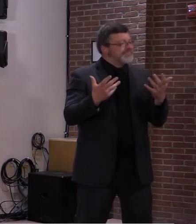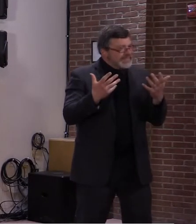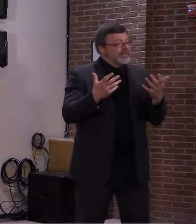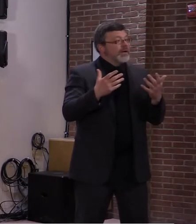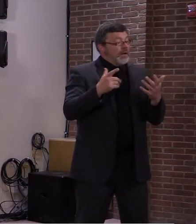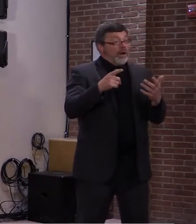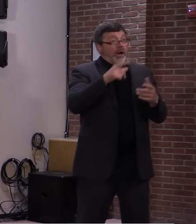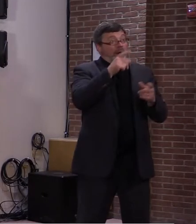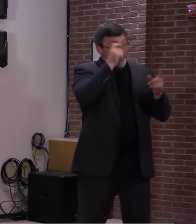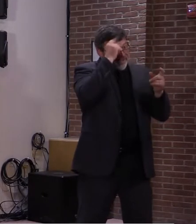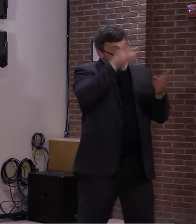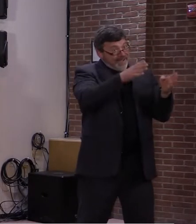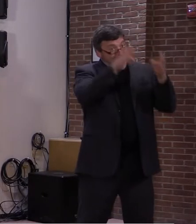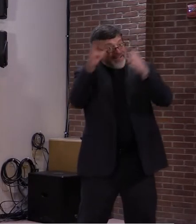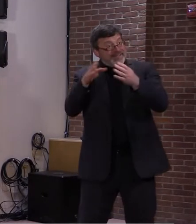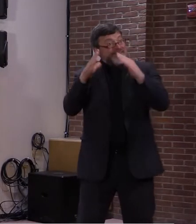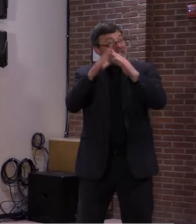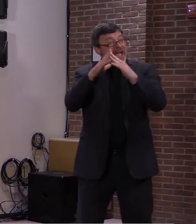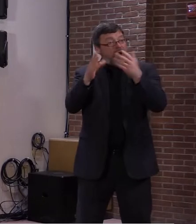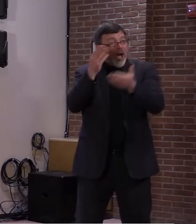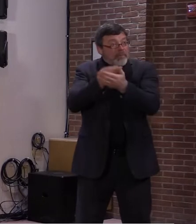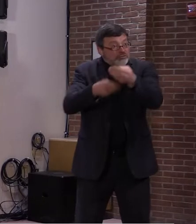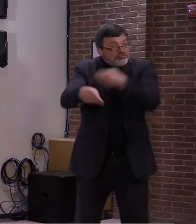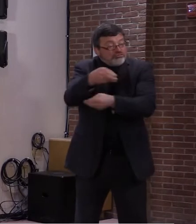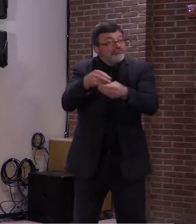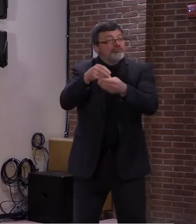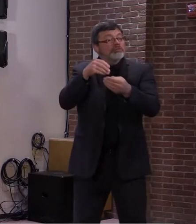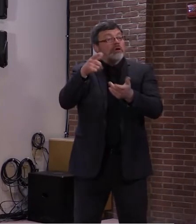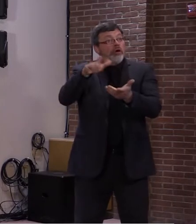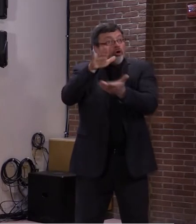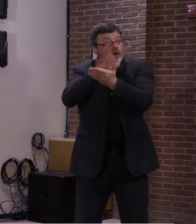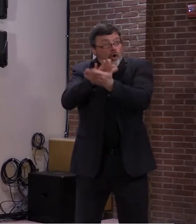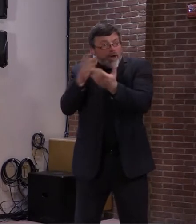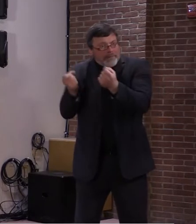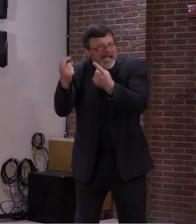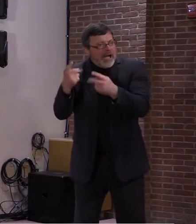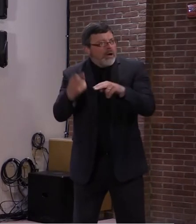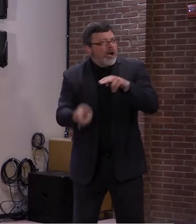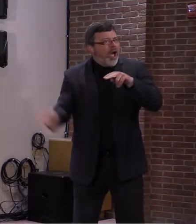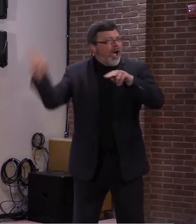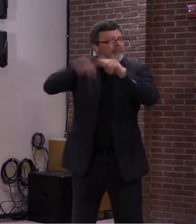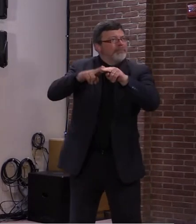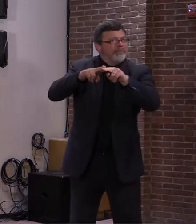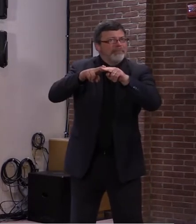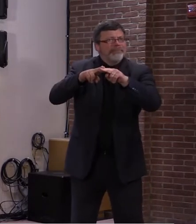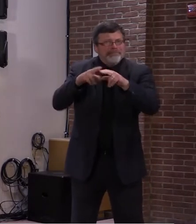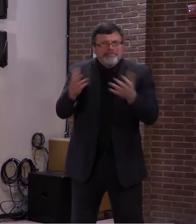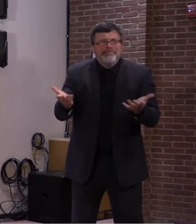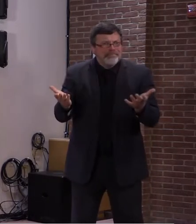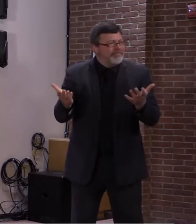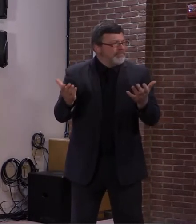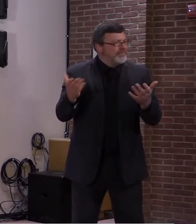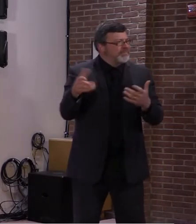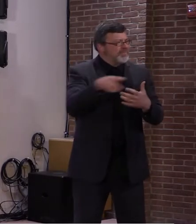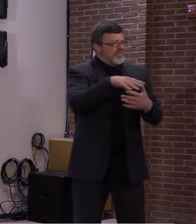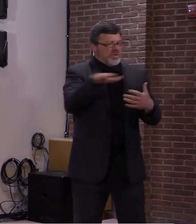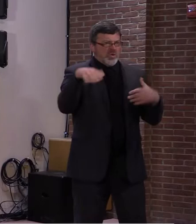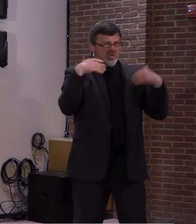is tougher on the taxpayers still left standing. The bottom line is, we need more